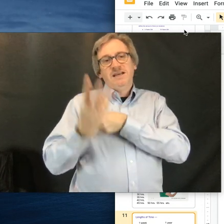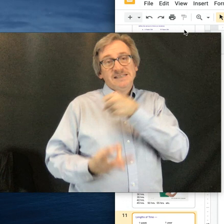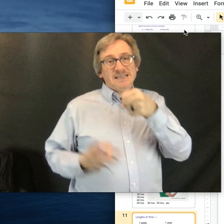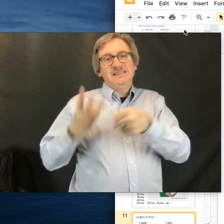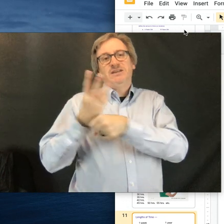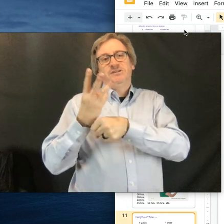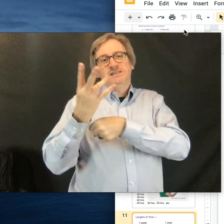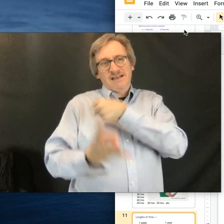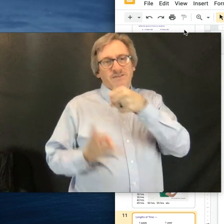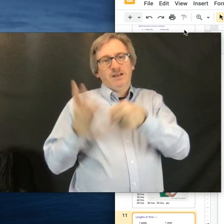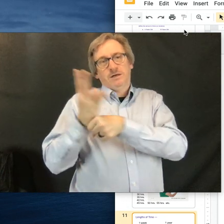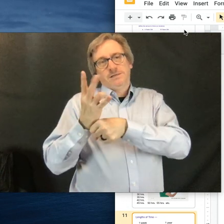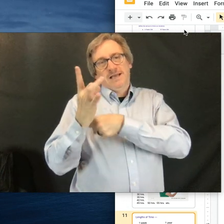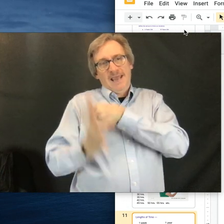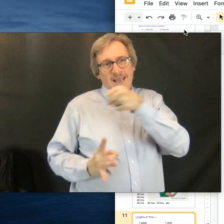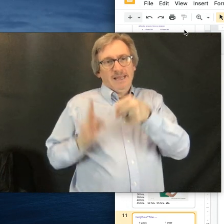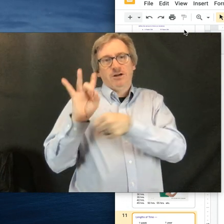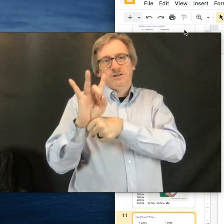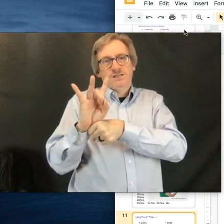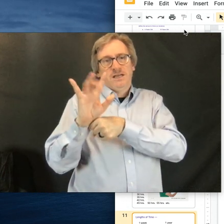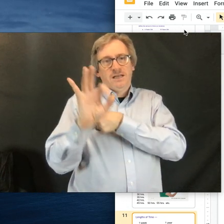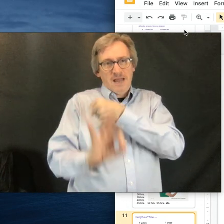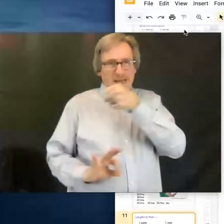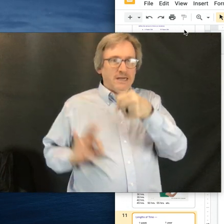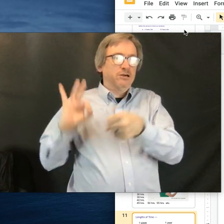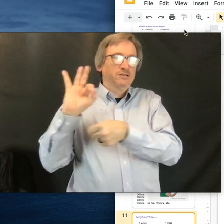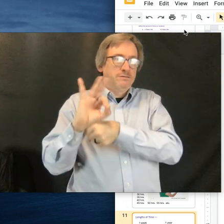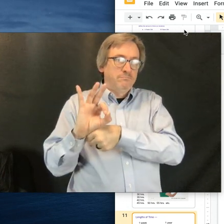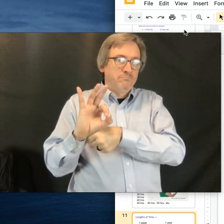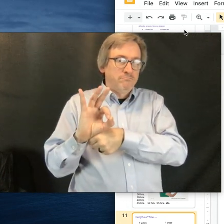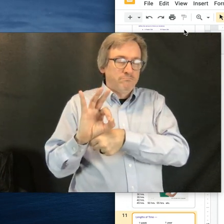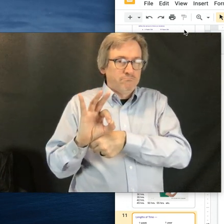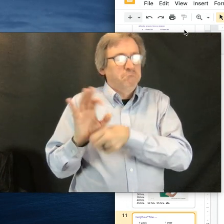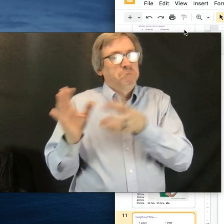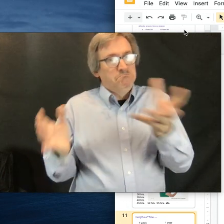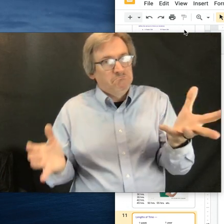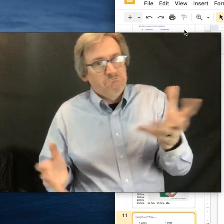years, 6 years, 7 years, 8 years, 9 years.